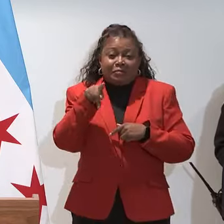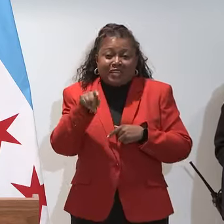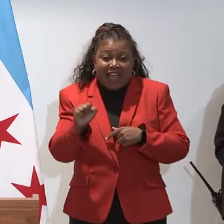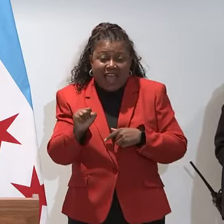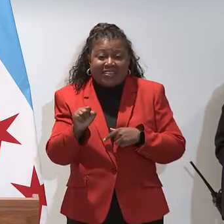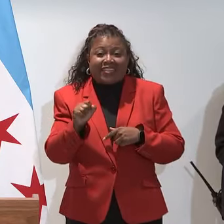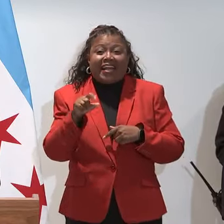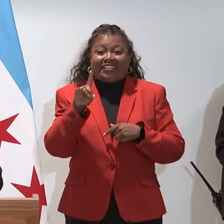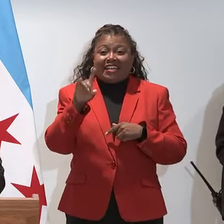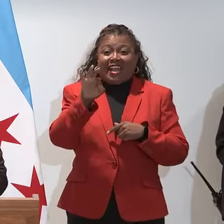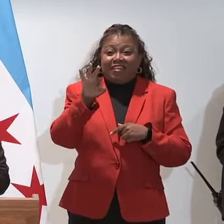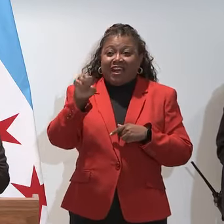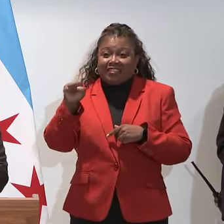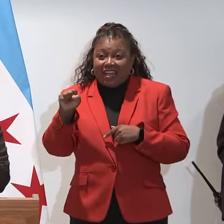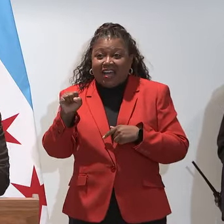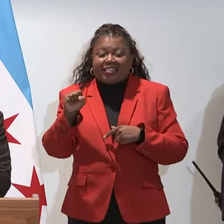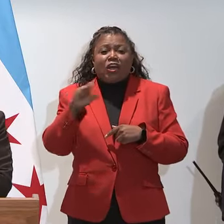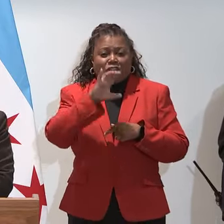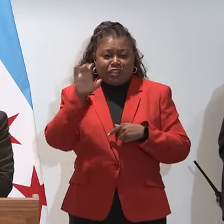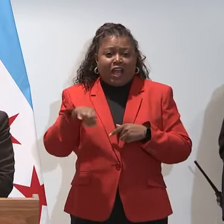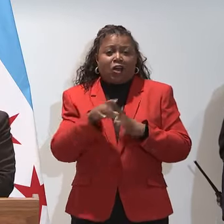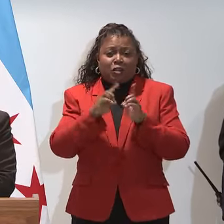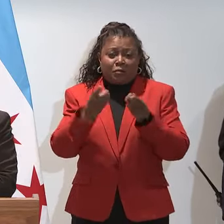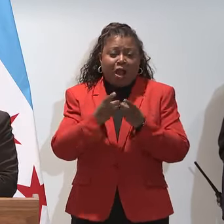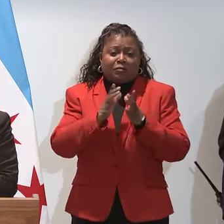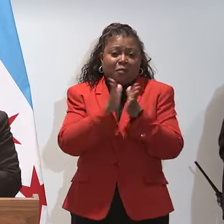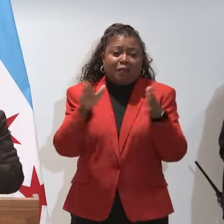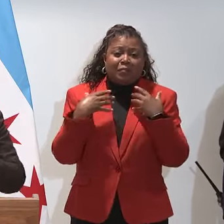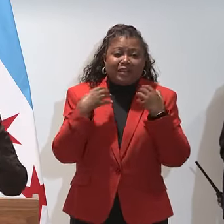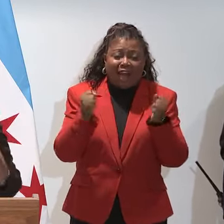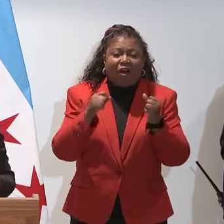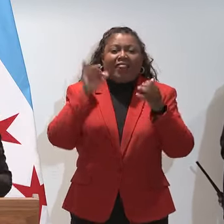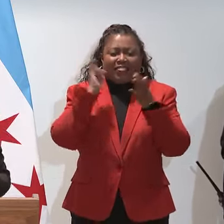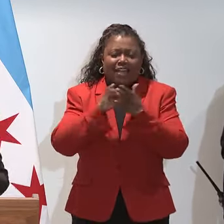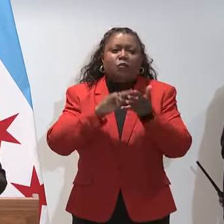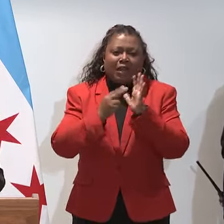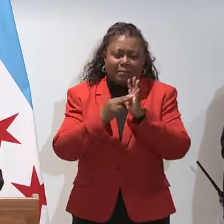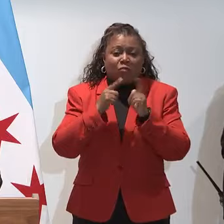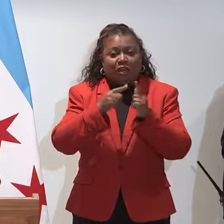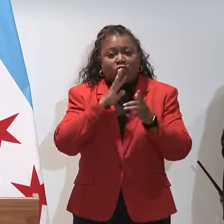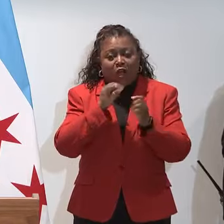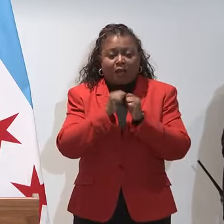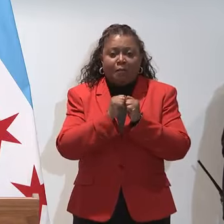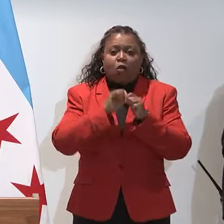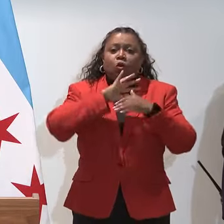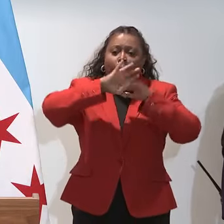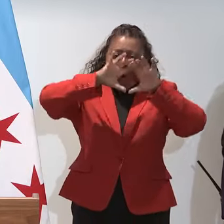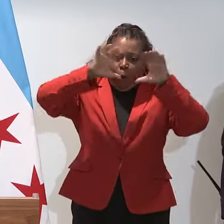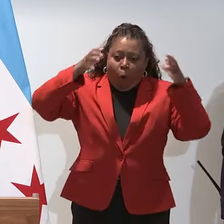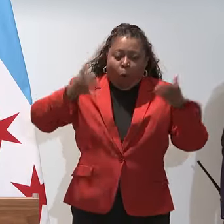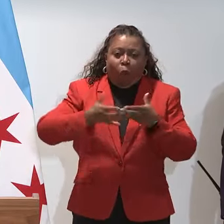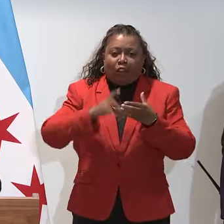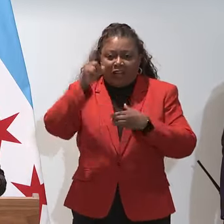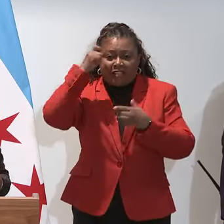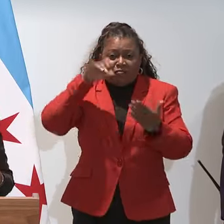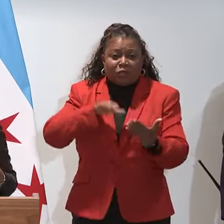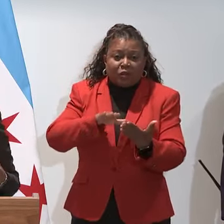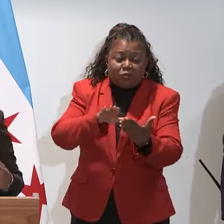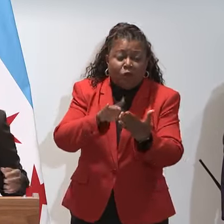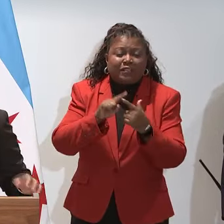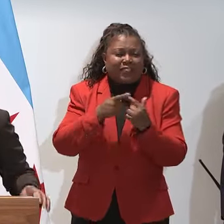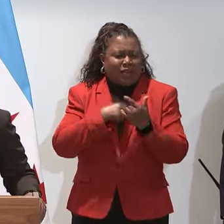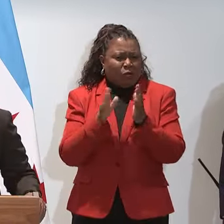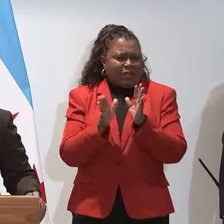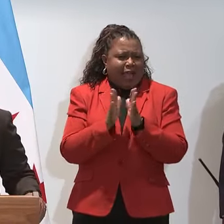CPS, DFSS, Chicago Department of Public Health. That's what I mean when I talk about a whole of government approach. And